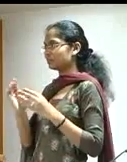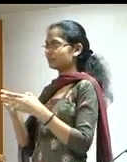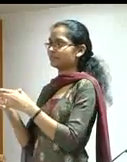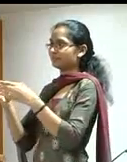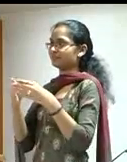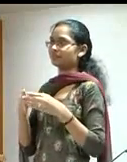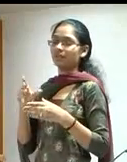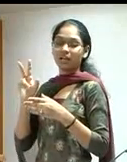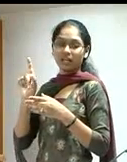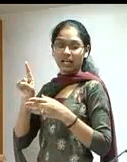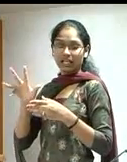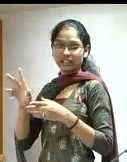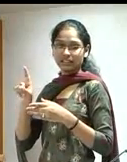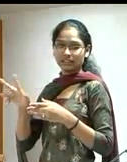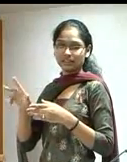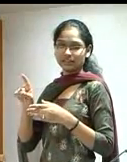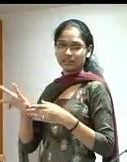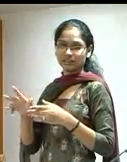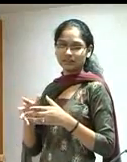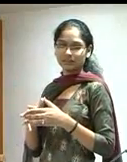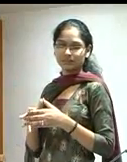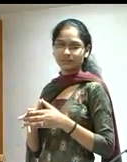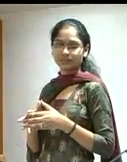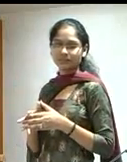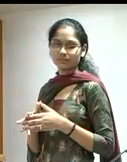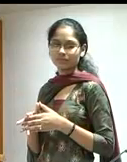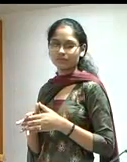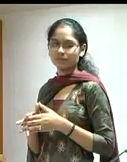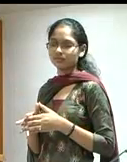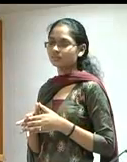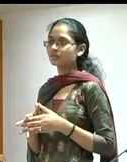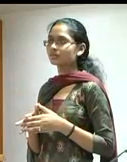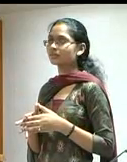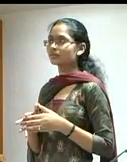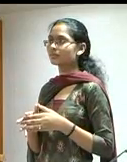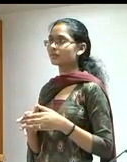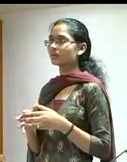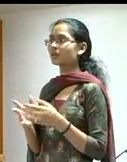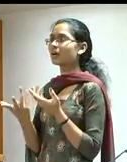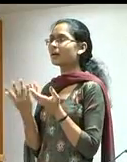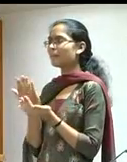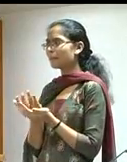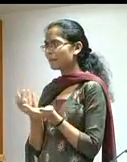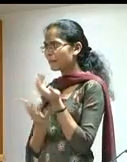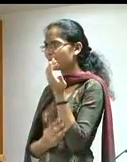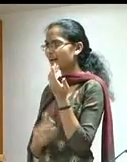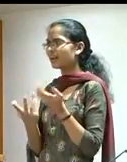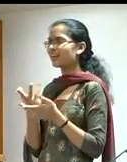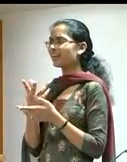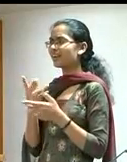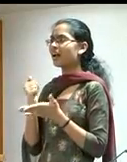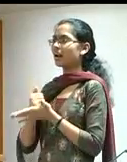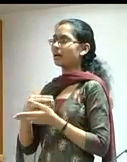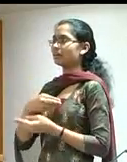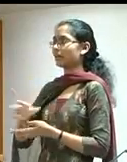liberty, the Supreme Court has repeatedly said, and the High Courts have also said, that these are not just rights of bare existence. This is a